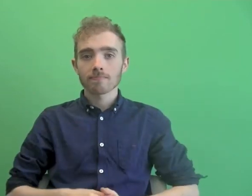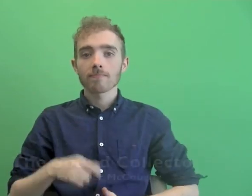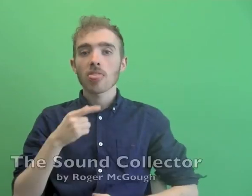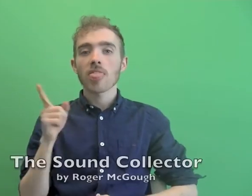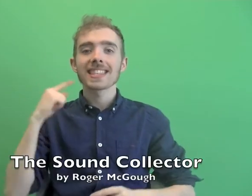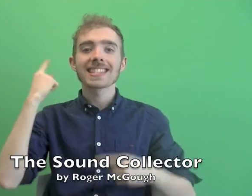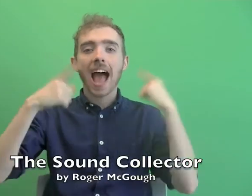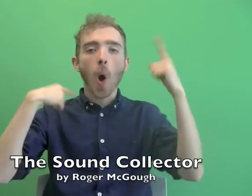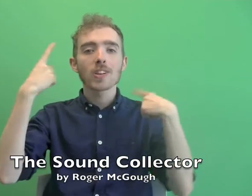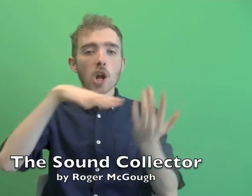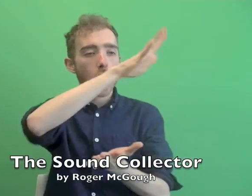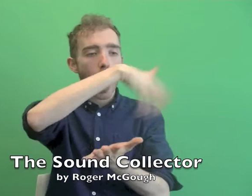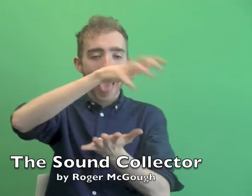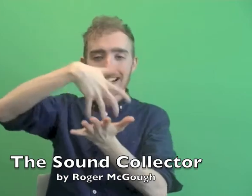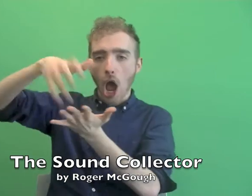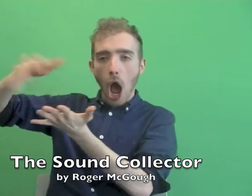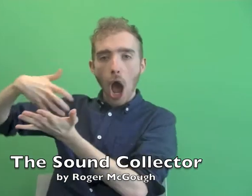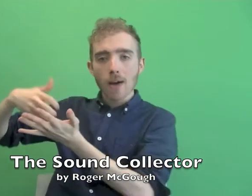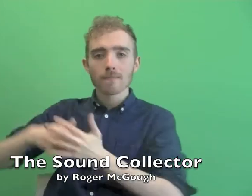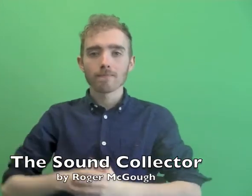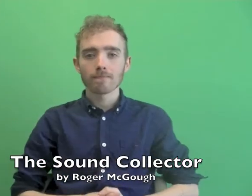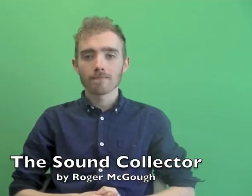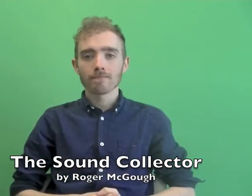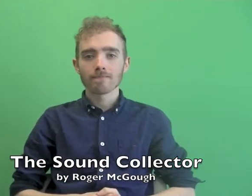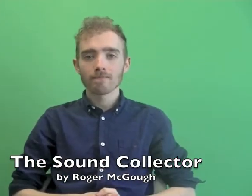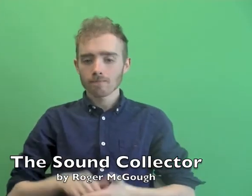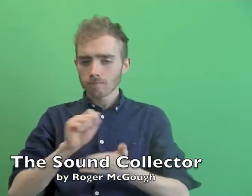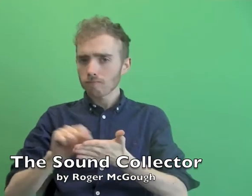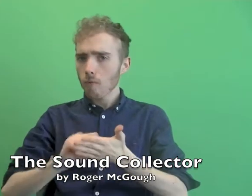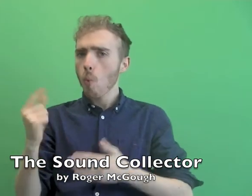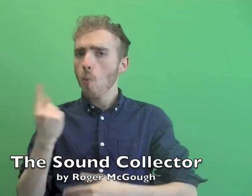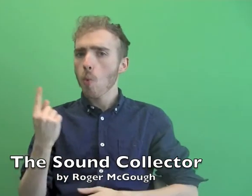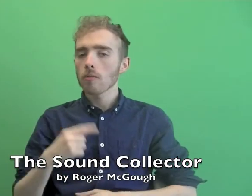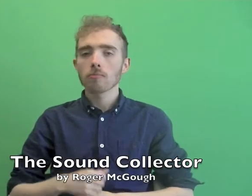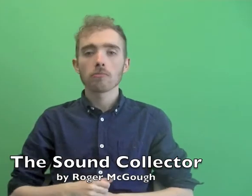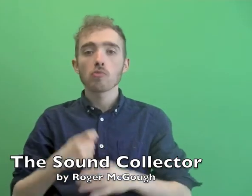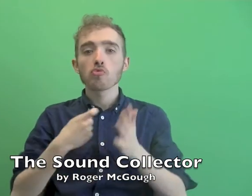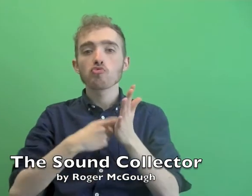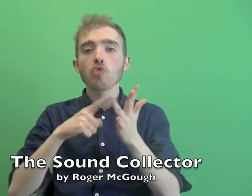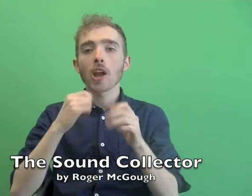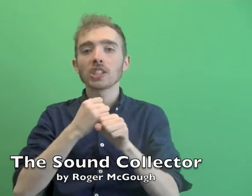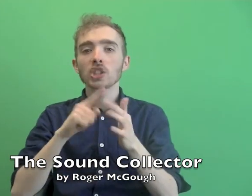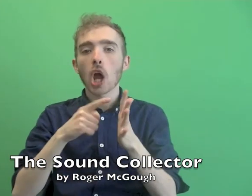The Sound Collector by Roger